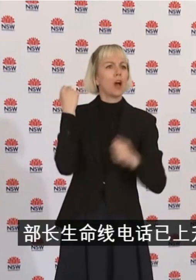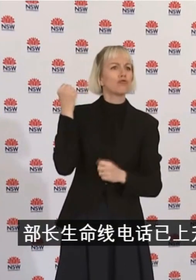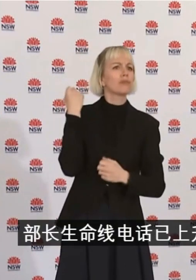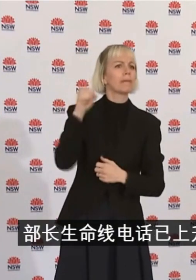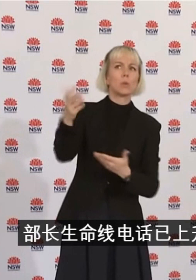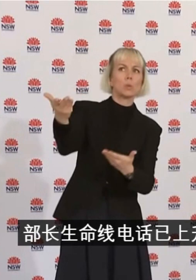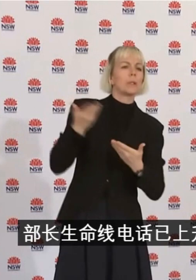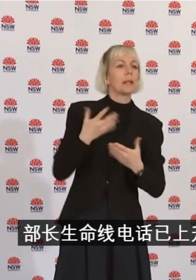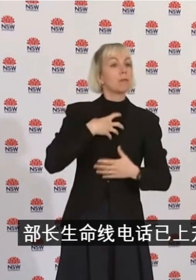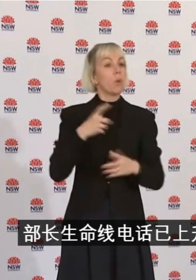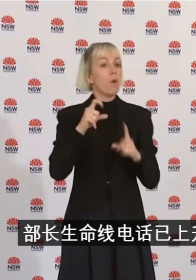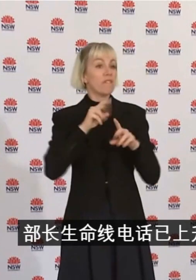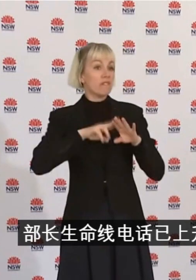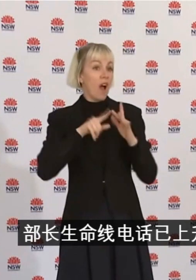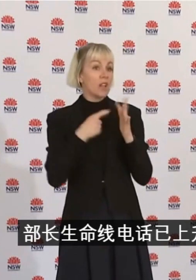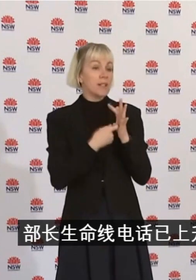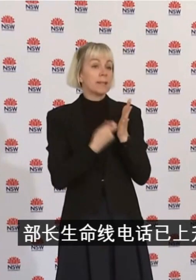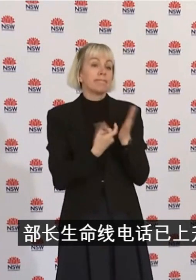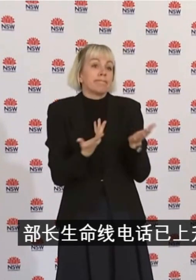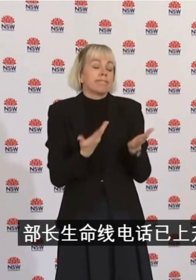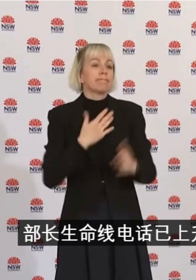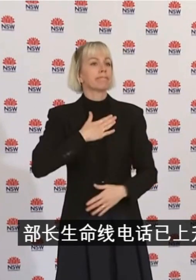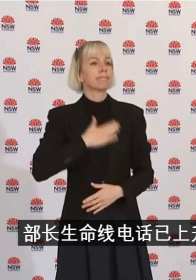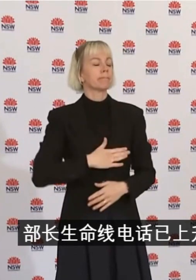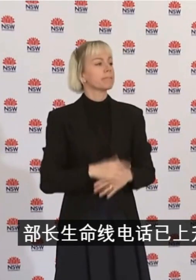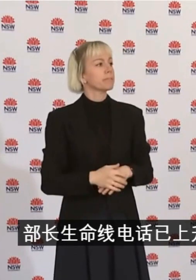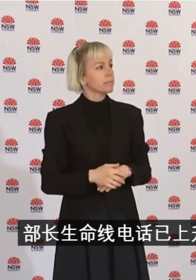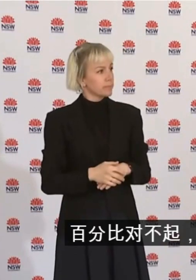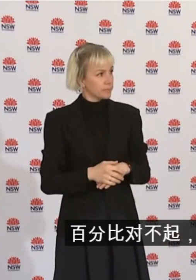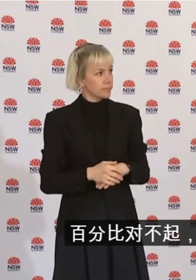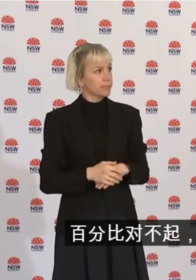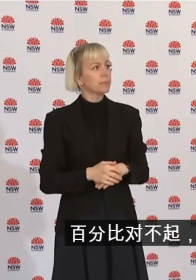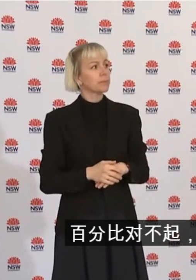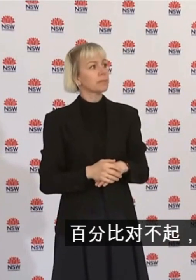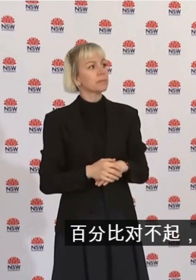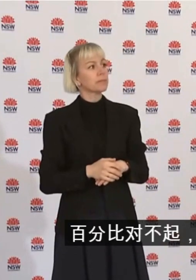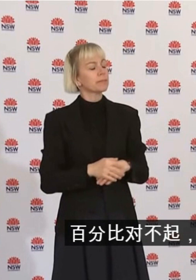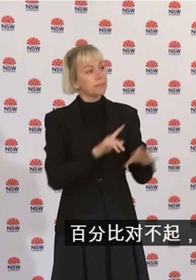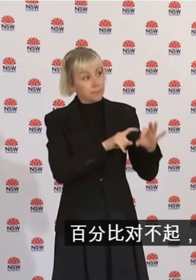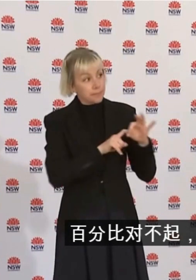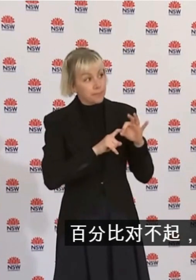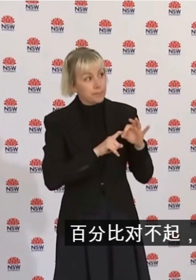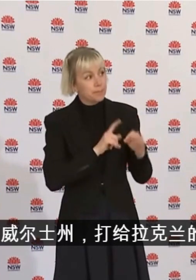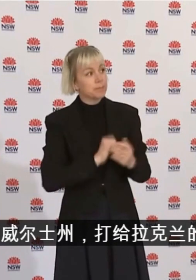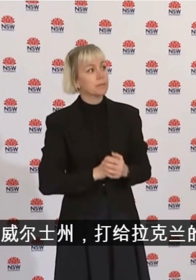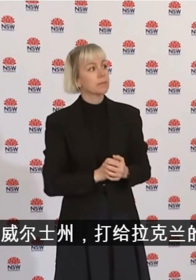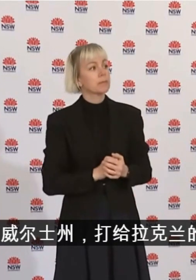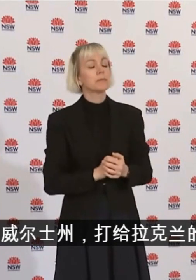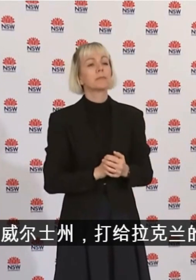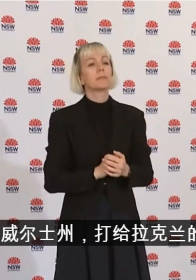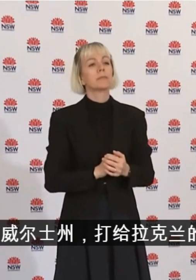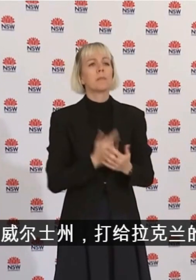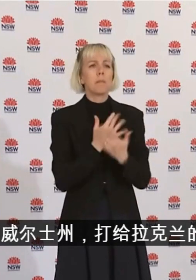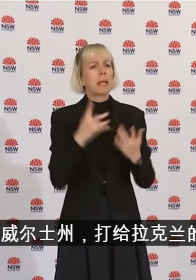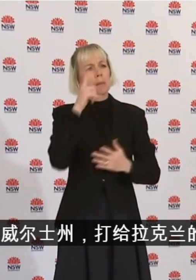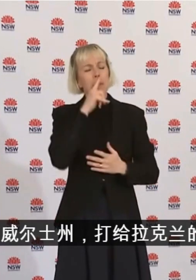do. Minister, Lifeline calls are up 30%. Hello. Lifeline calls are up 30%. I'm sorry, I just missed that. Lifeline calls